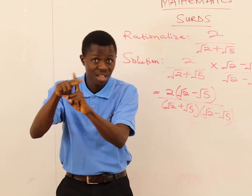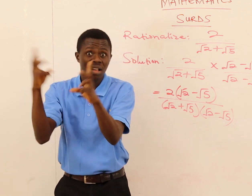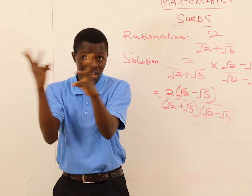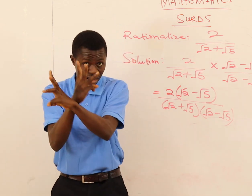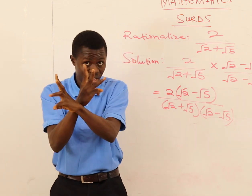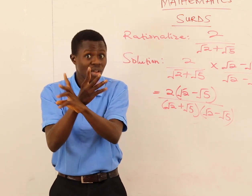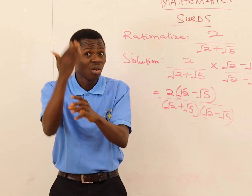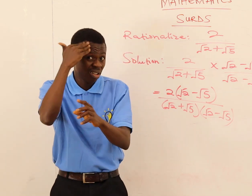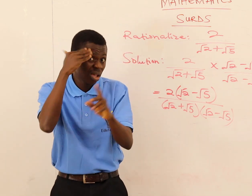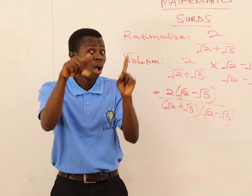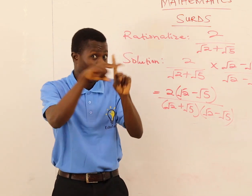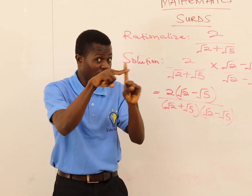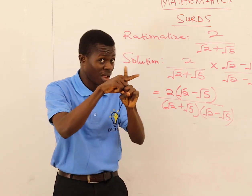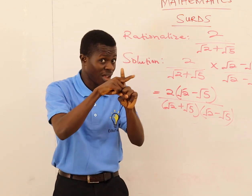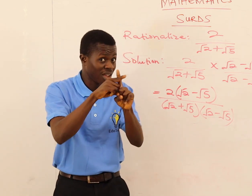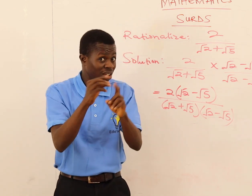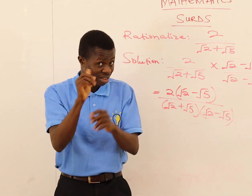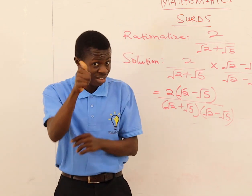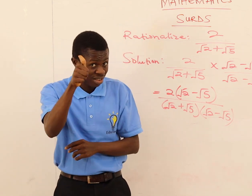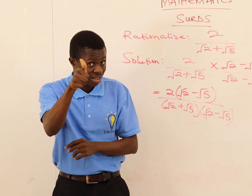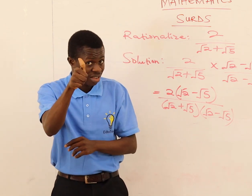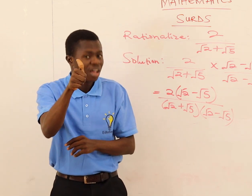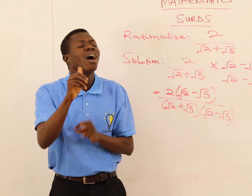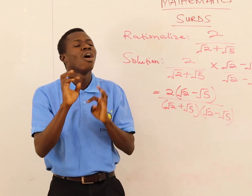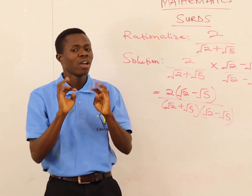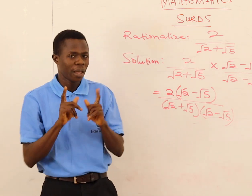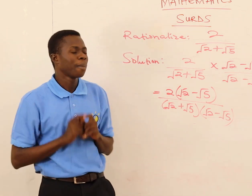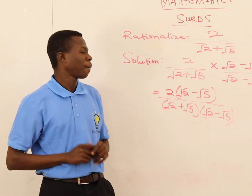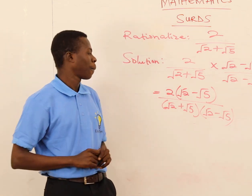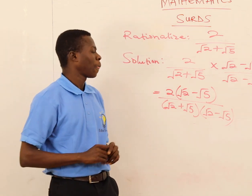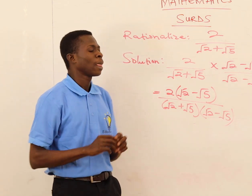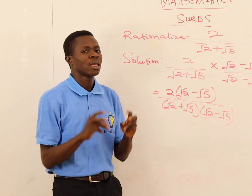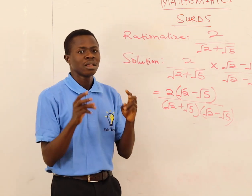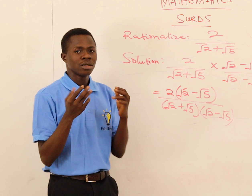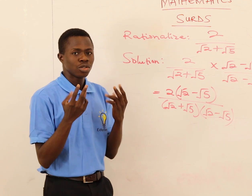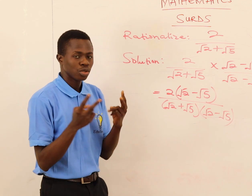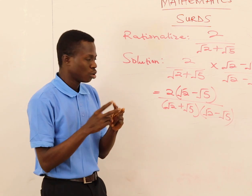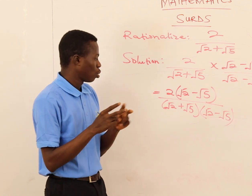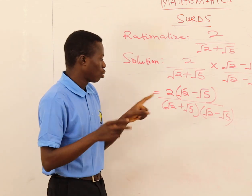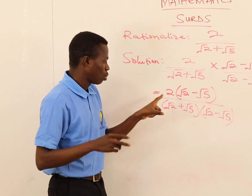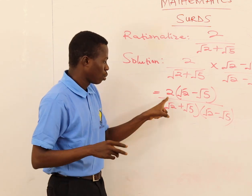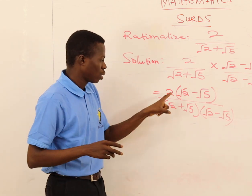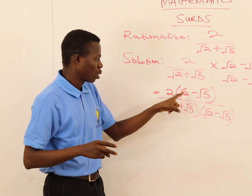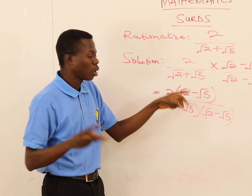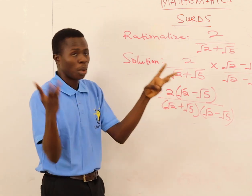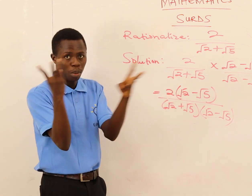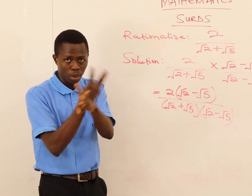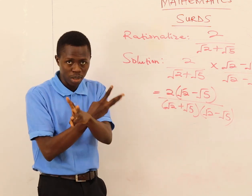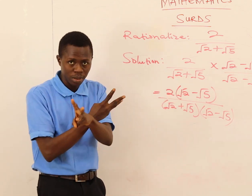You know that we multiply positive by positive, our answer will be positive, right? Yes.